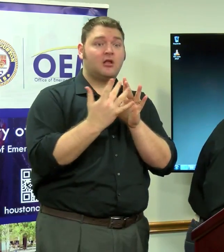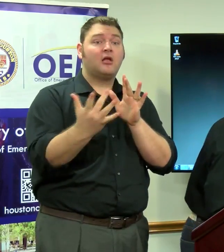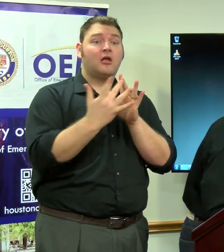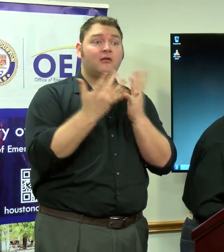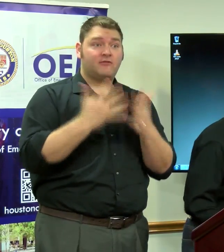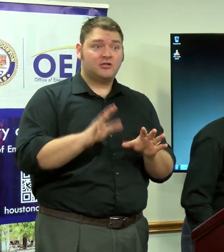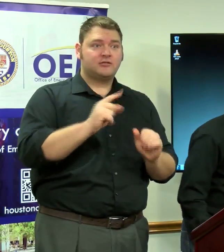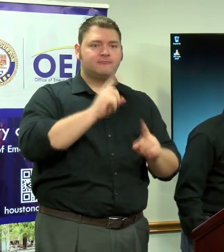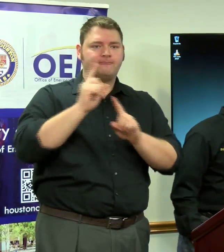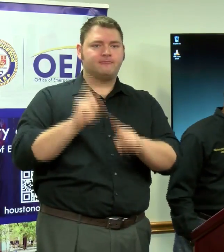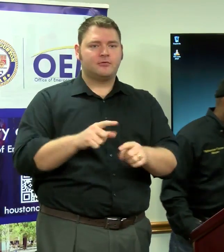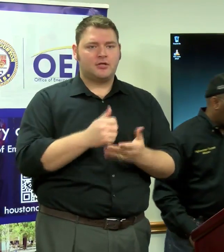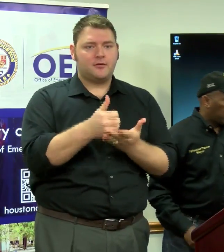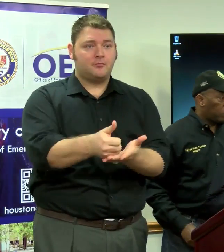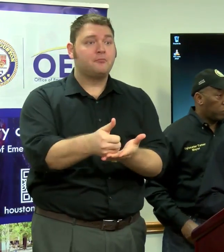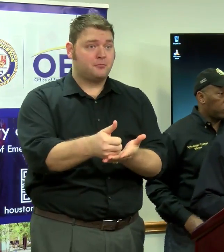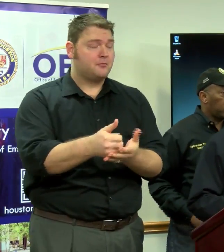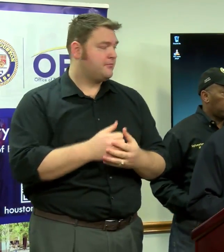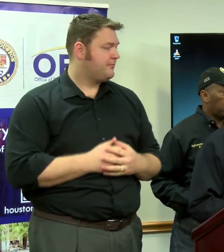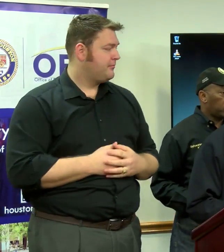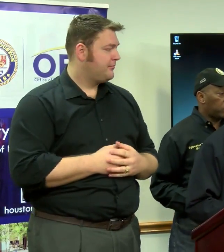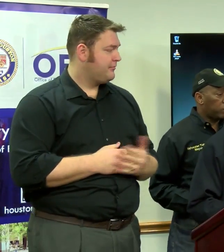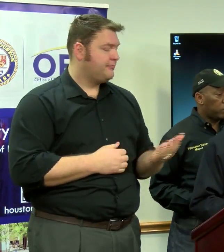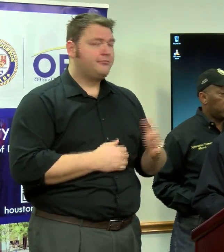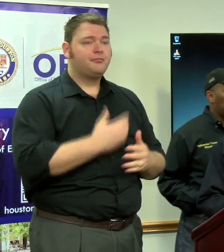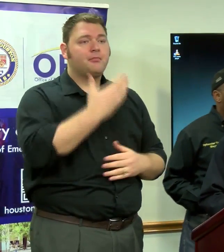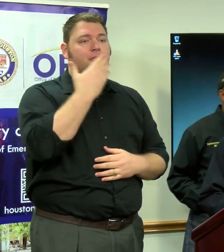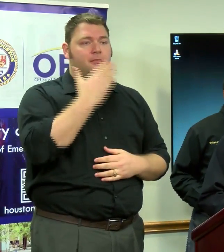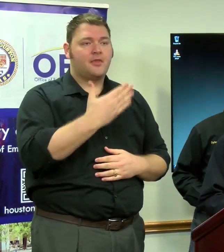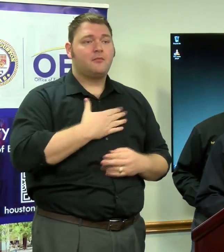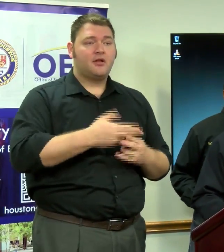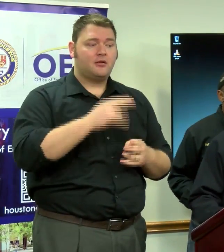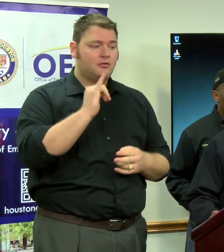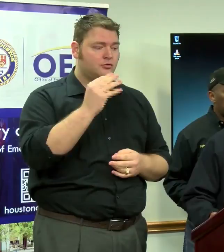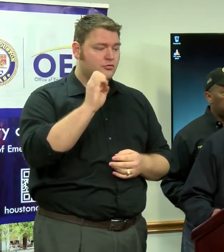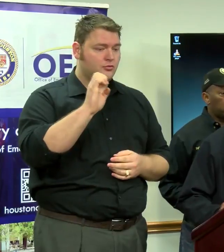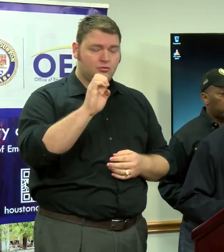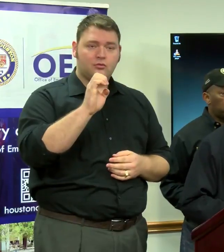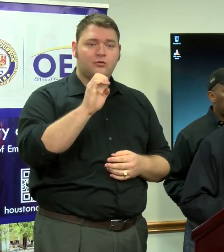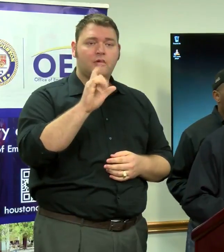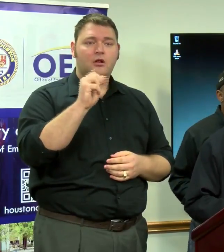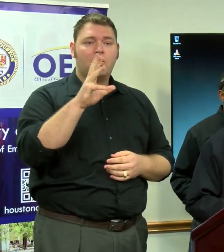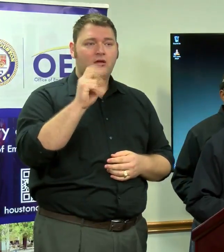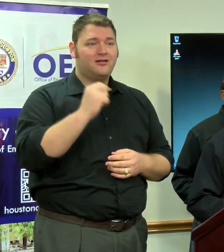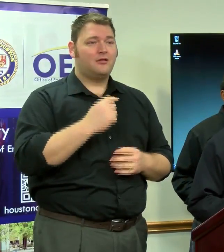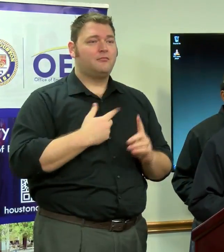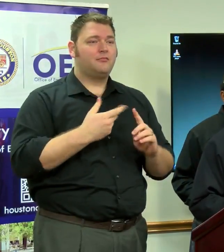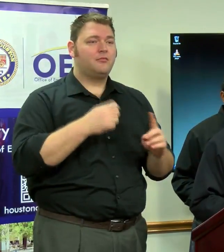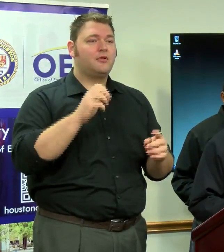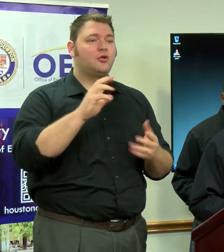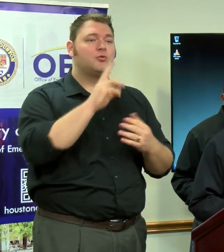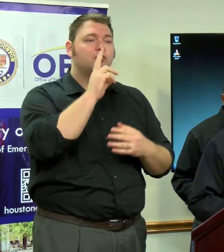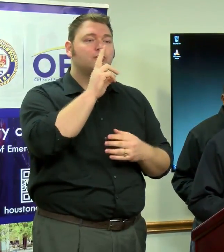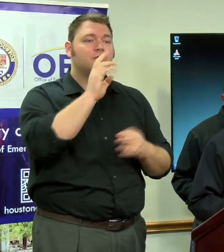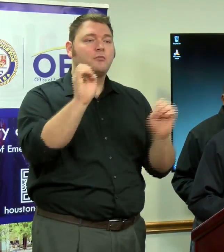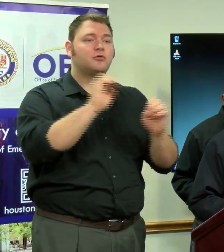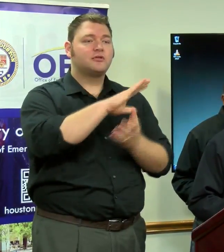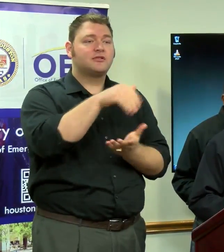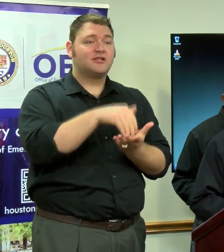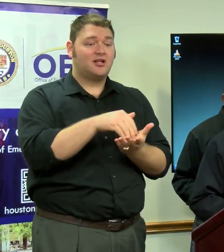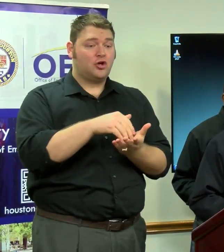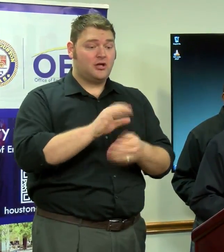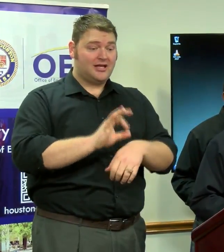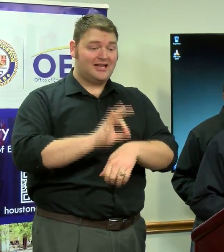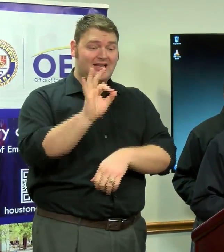Joe. Thank you, Mayor. My name is Joe Lott. I'm with the Houston Emergency Center. And as of this 9 o'clock this morning, we received